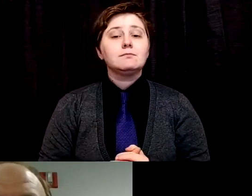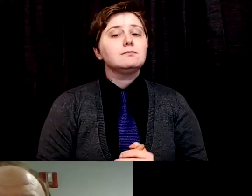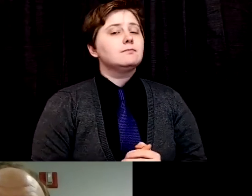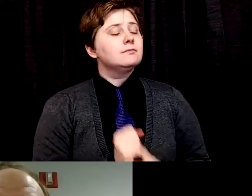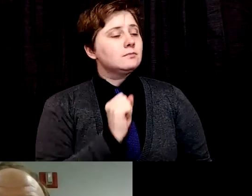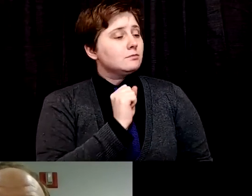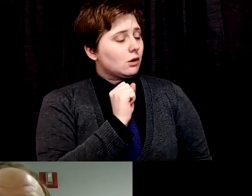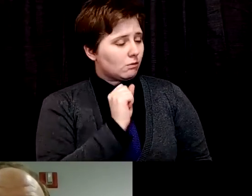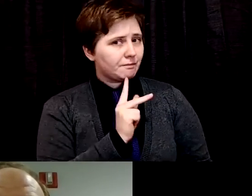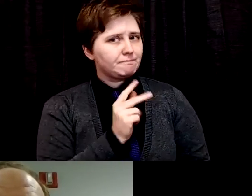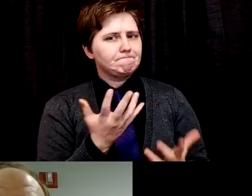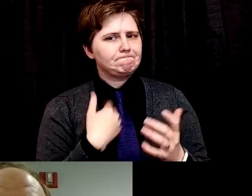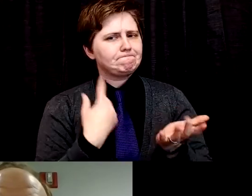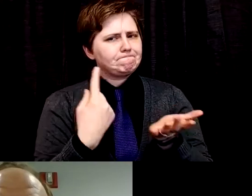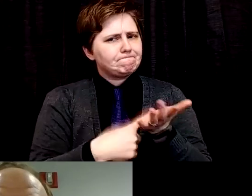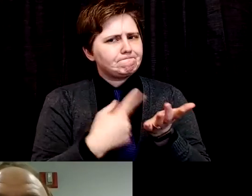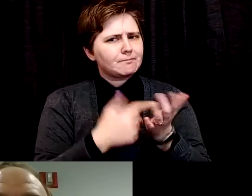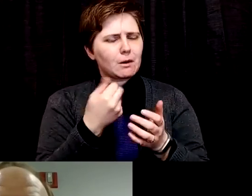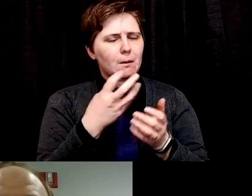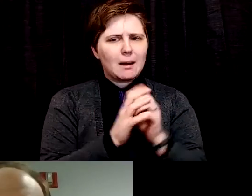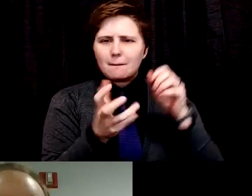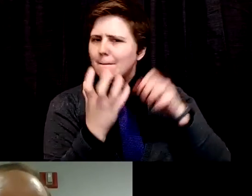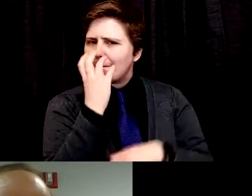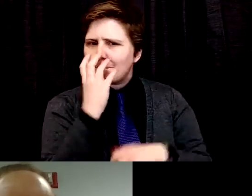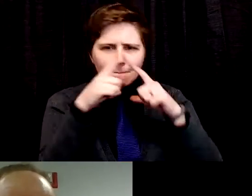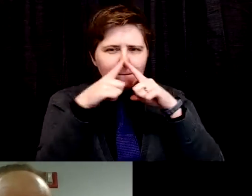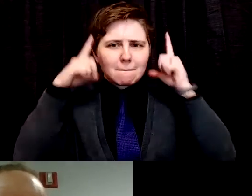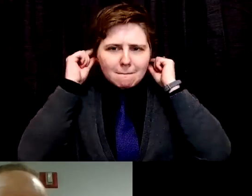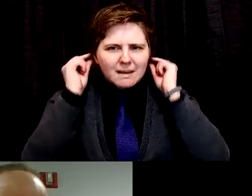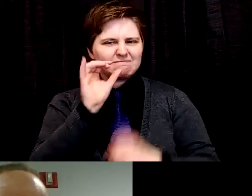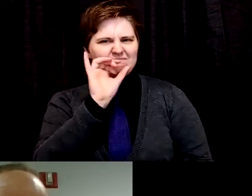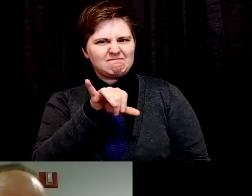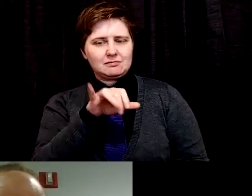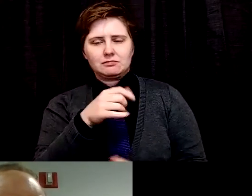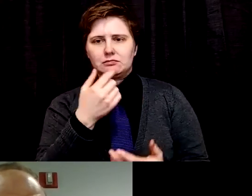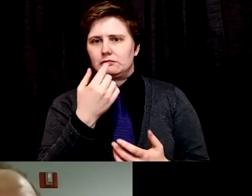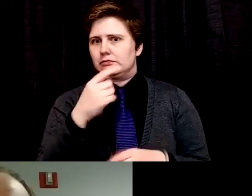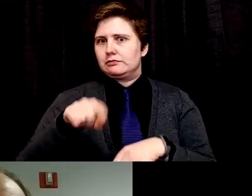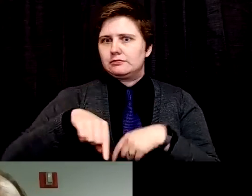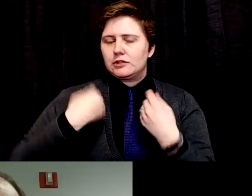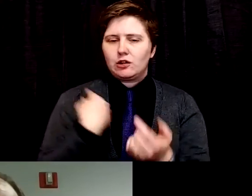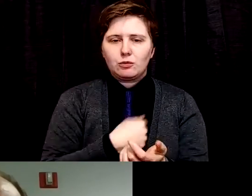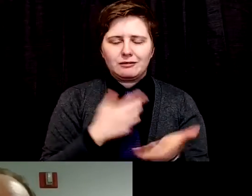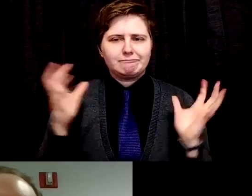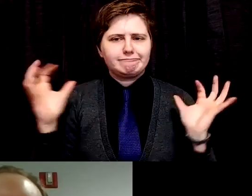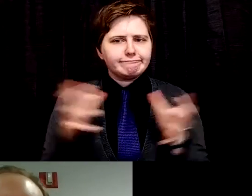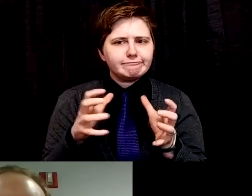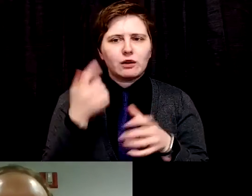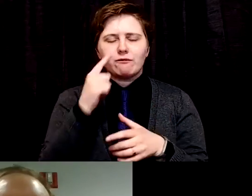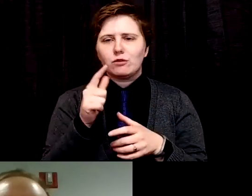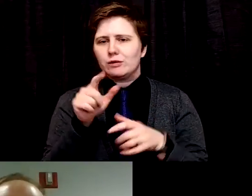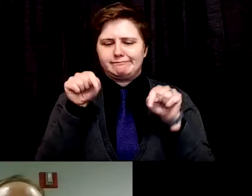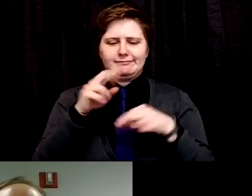Okay, I want to talk a little bit about masks because Sure. since we have last been here together to do a news